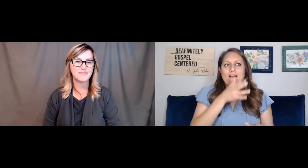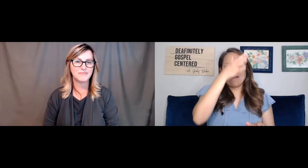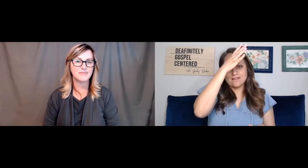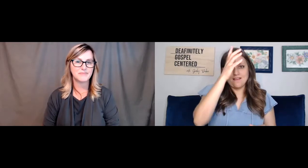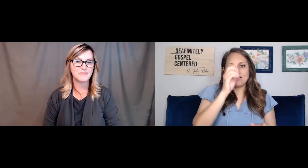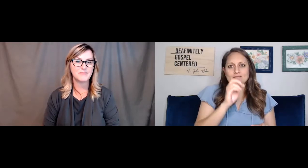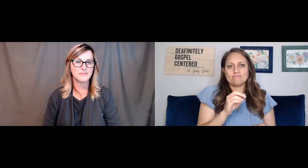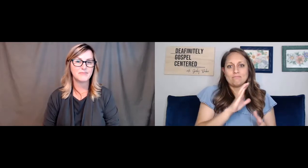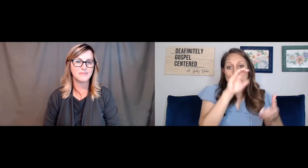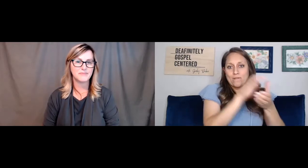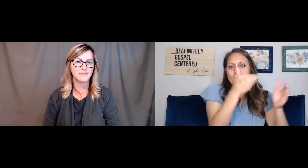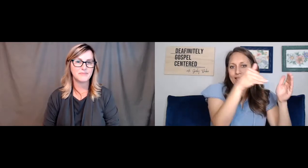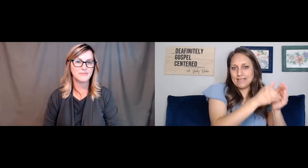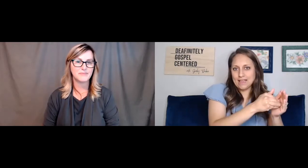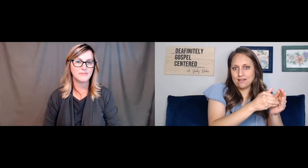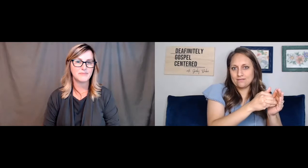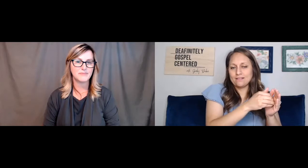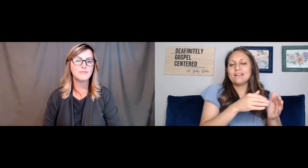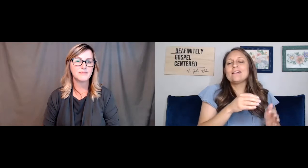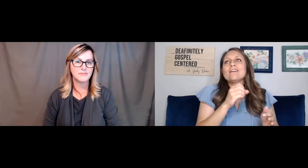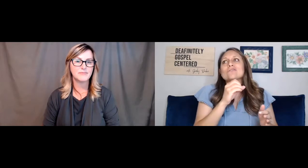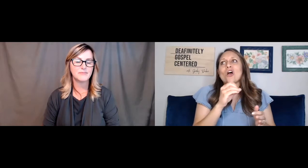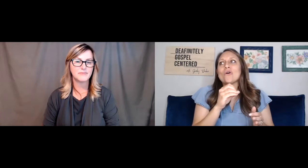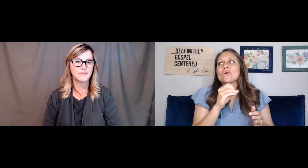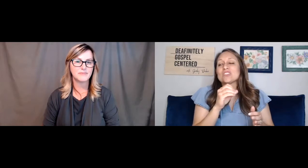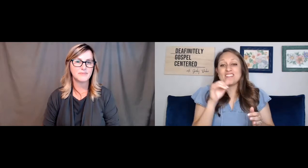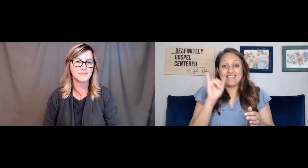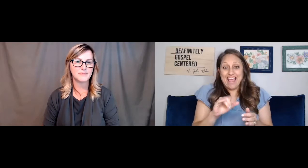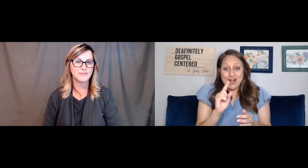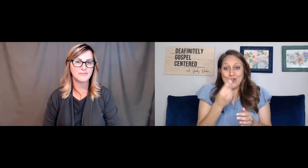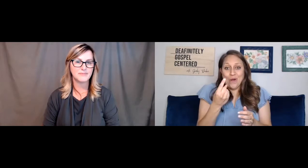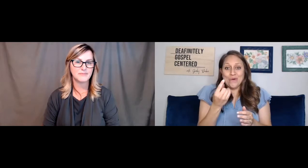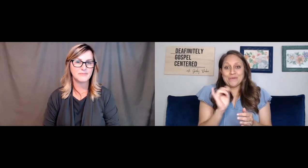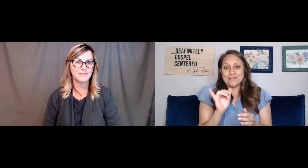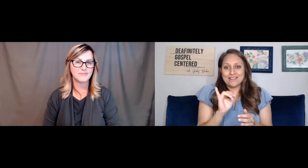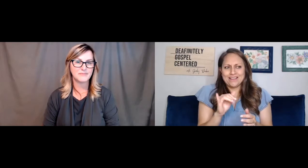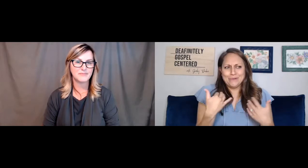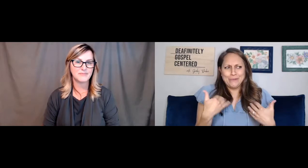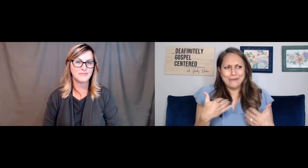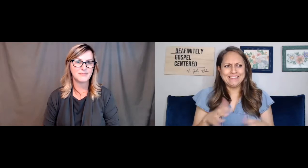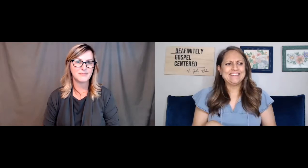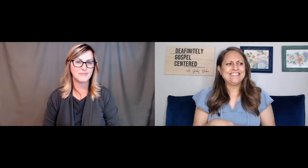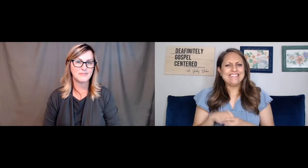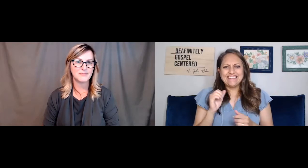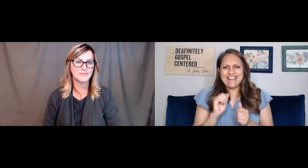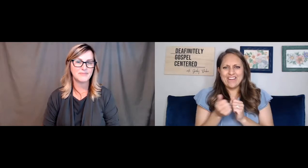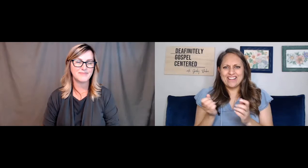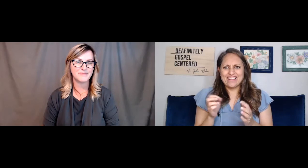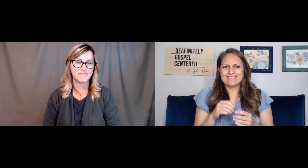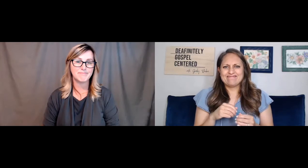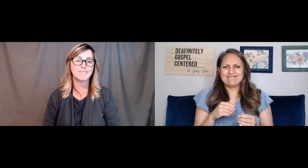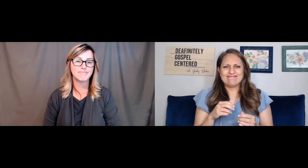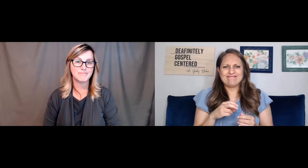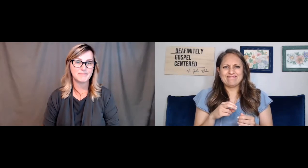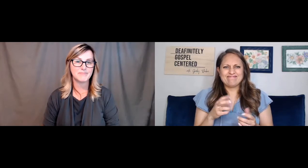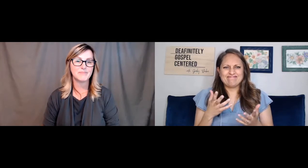right? To give him forgiveness, just for the fact of deciding to, not